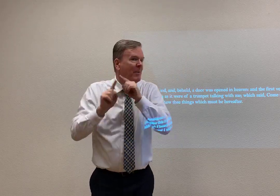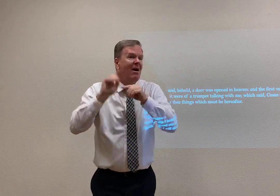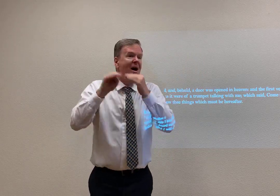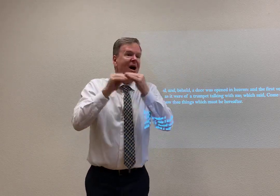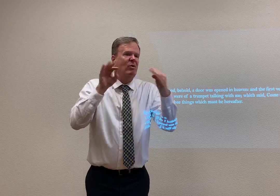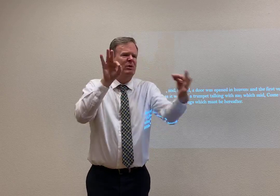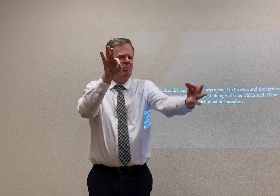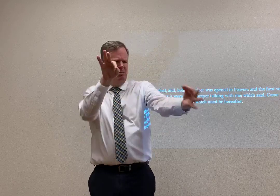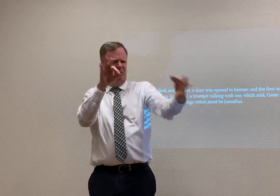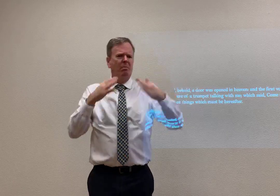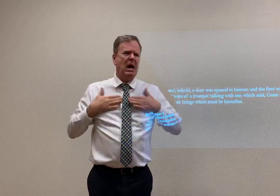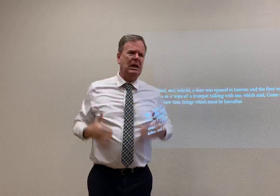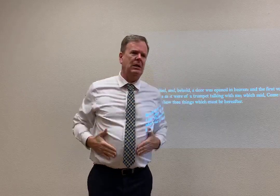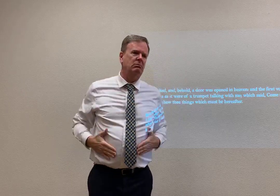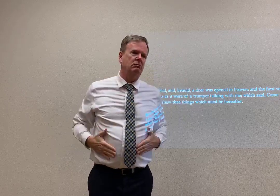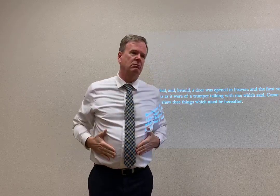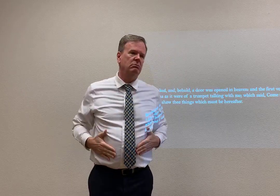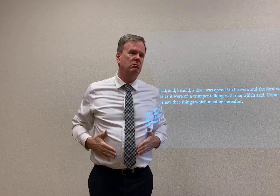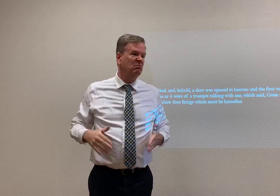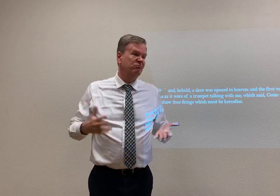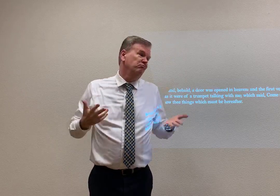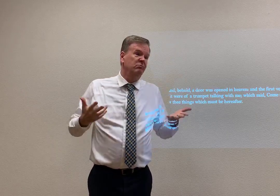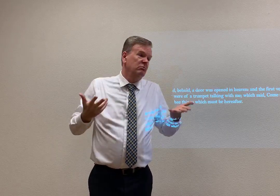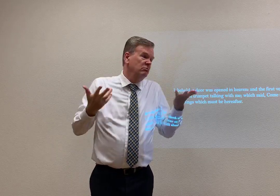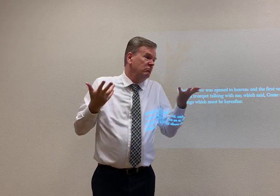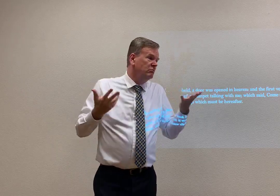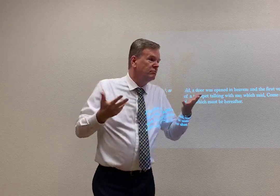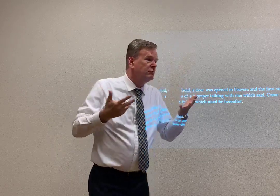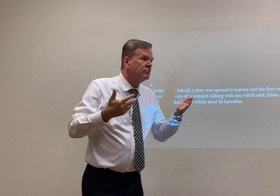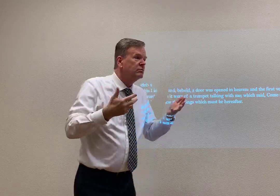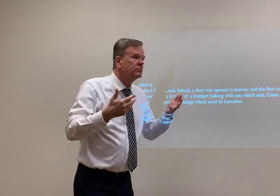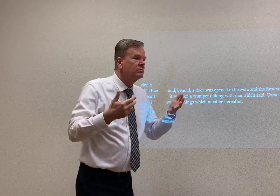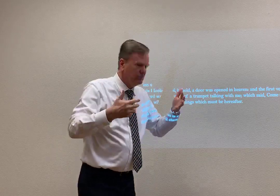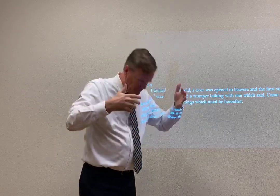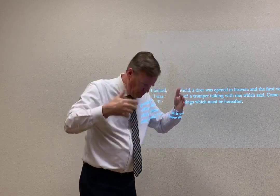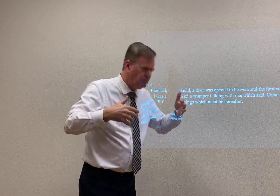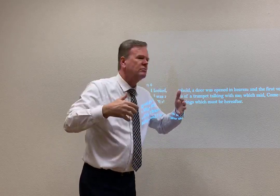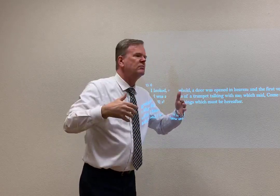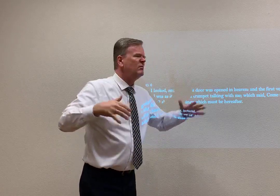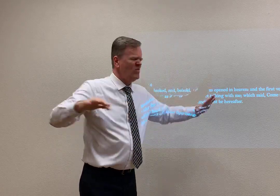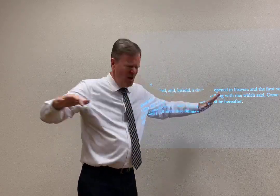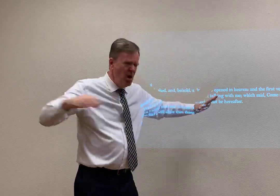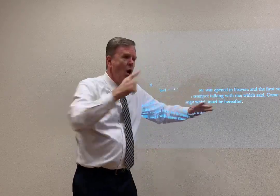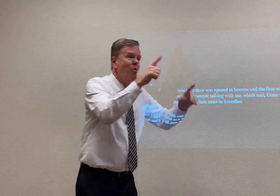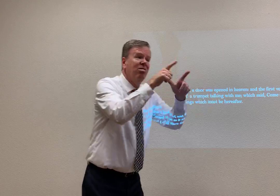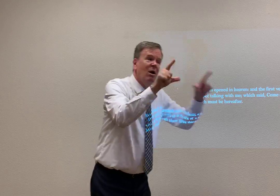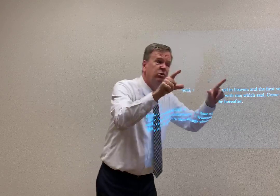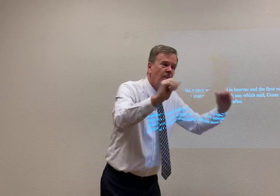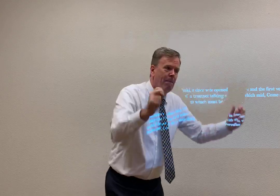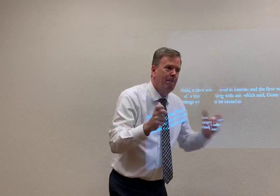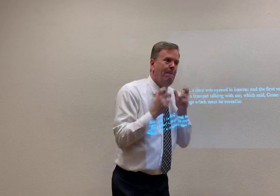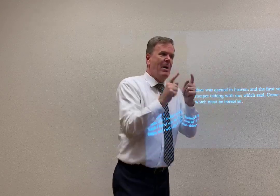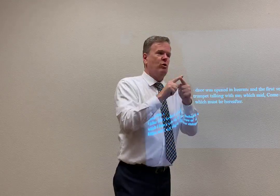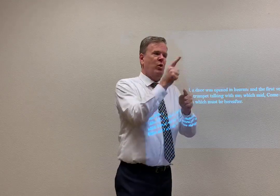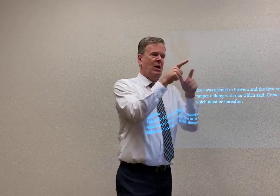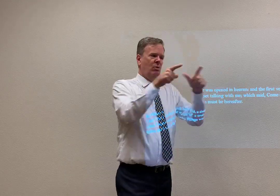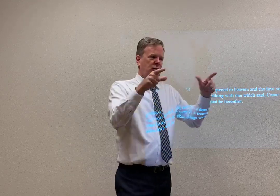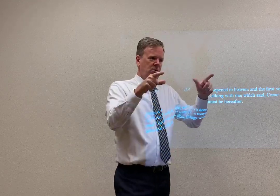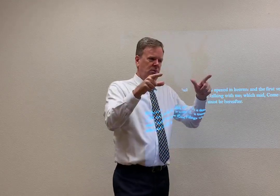For deafness, we've lost our hearing, but when we go to heaven, we'll have our perfect body, so we will have that. Right? One language. We come back to